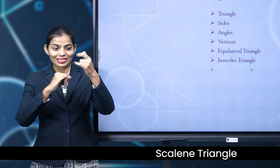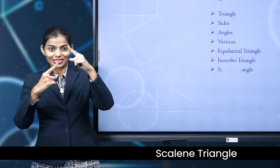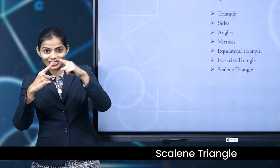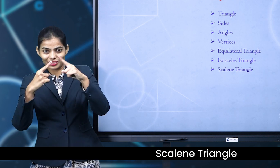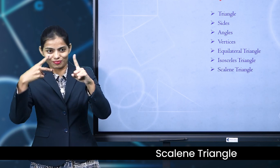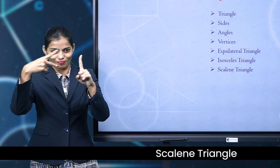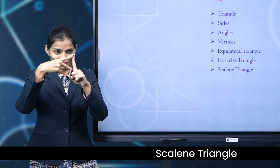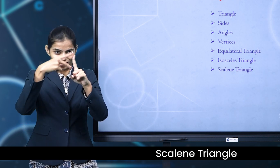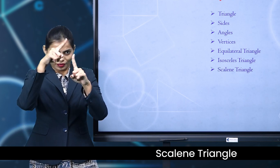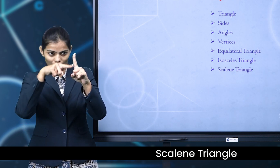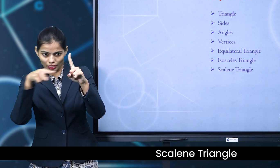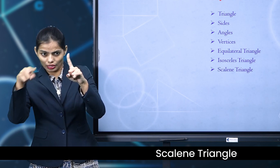scalene triangle,